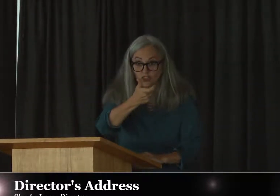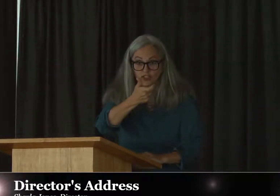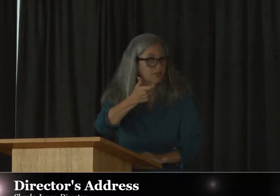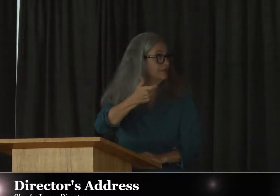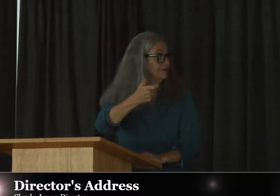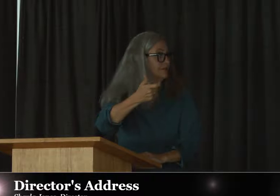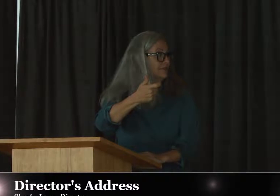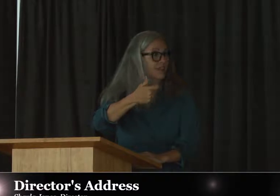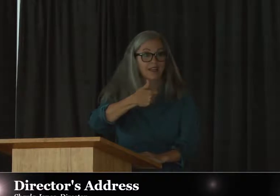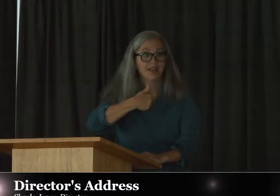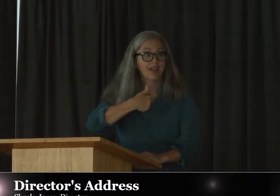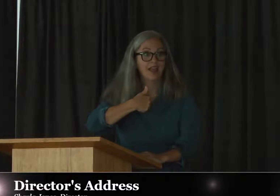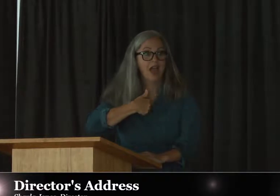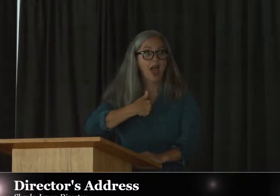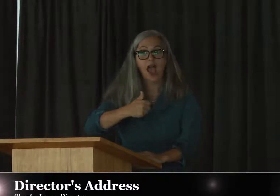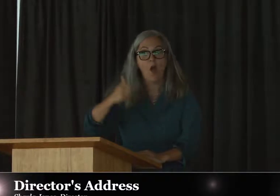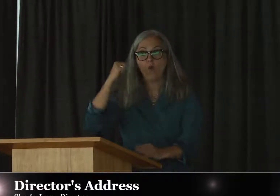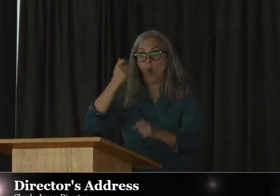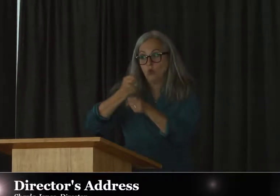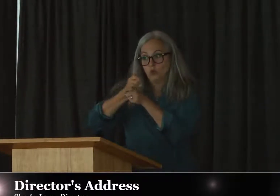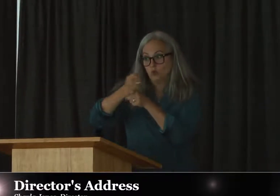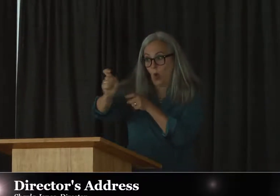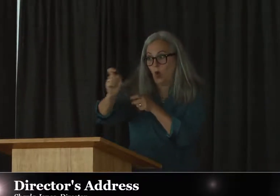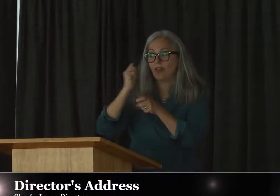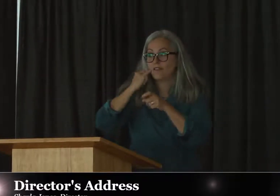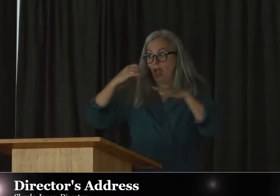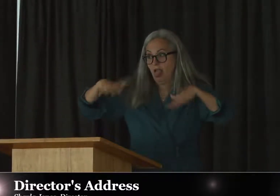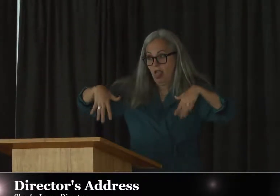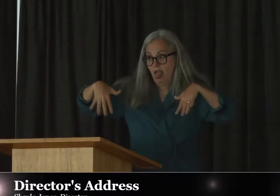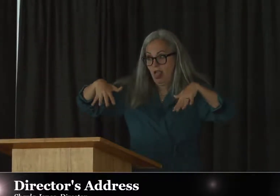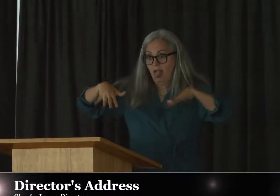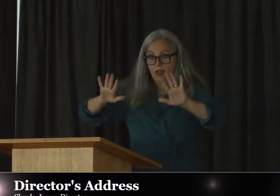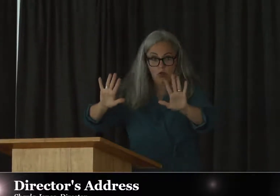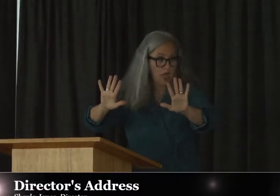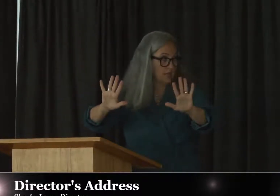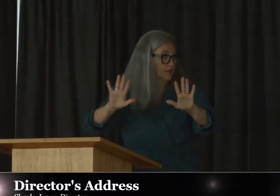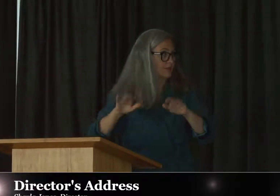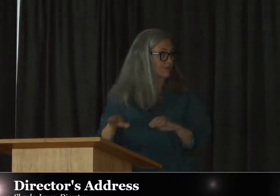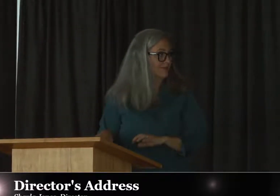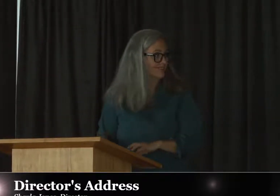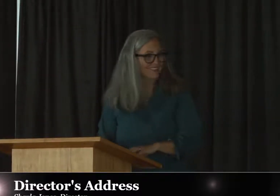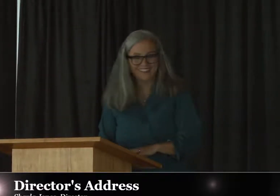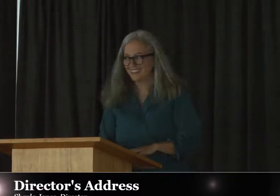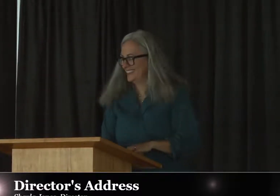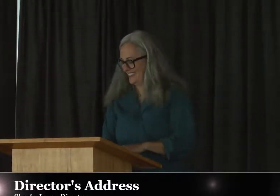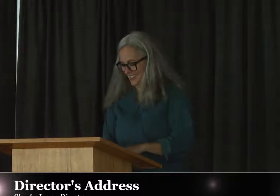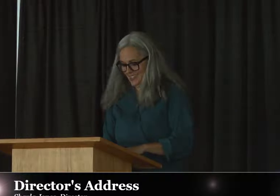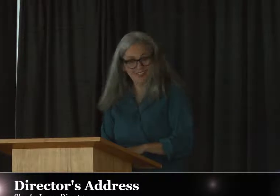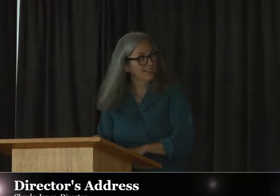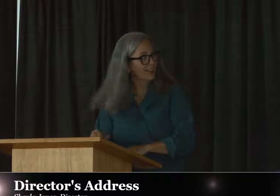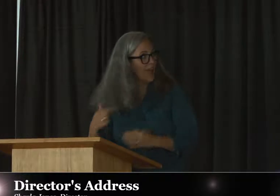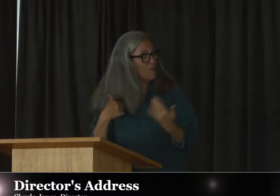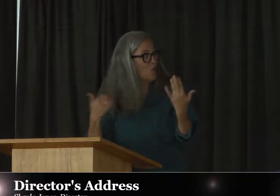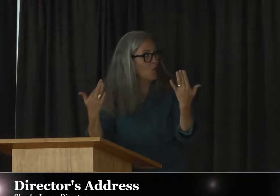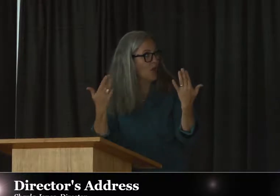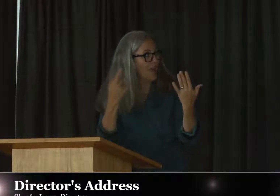Has anybody seen The Mandalorian? Anybody? So I won't give you any spoilers just in case you haven't seen